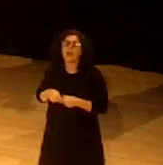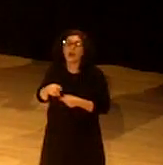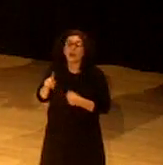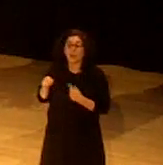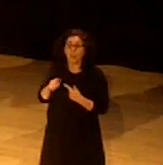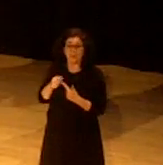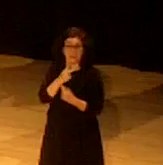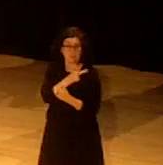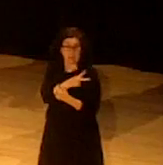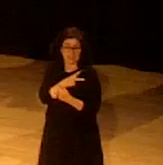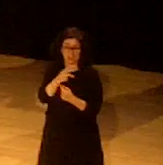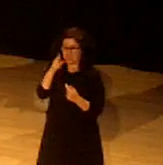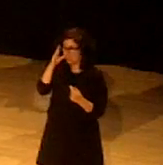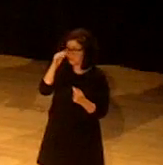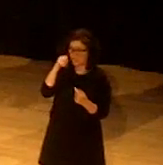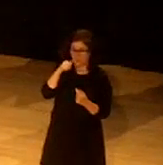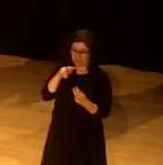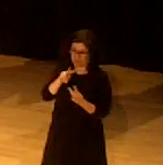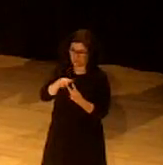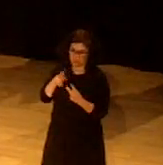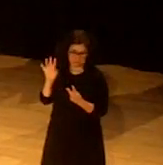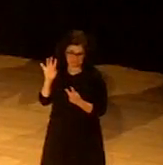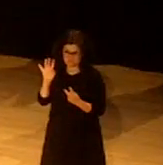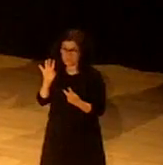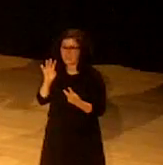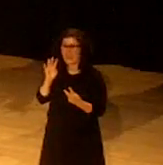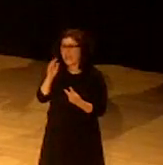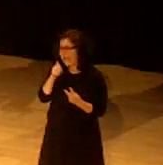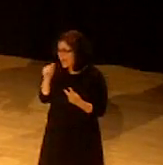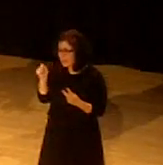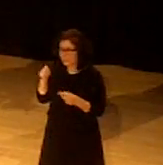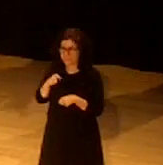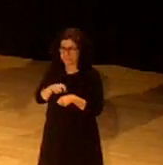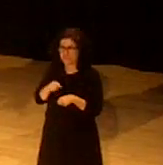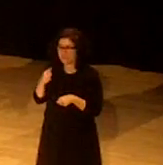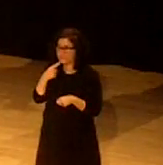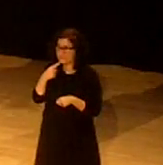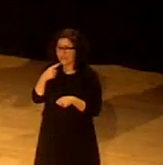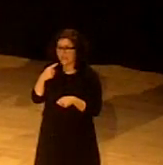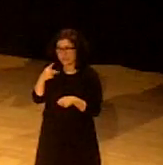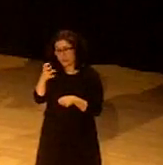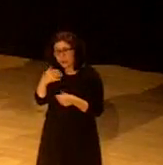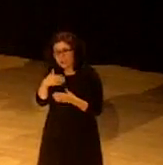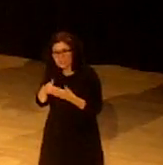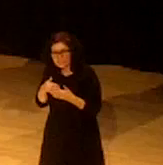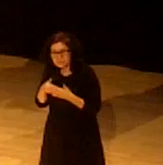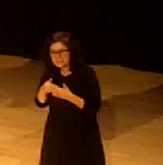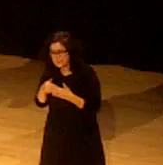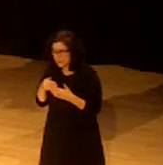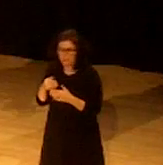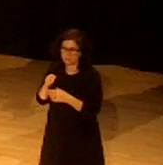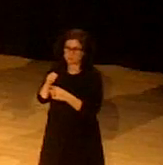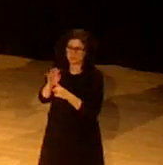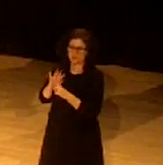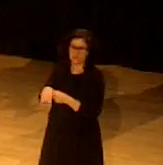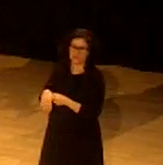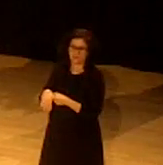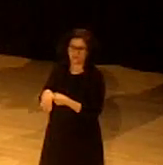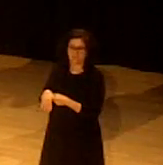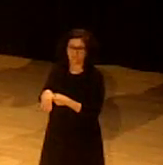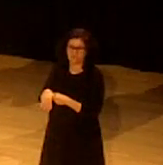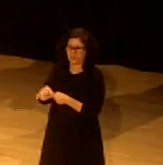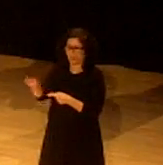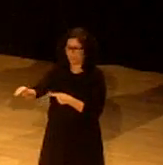or residents, male or female, regardless of gender, showed any aspiration toward intimacy, they were shut down as if their aspiration